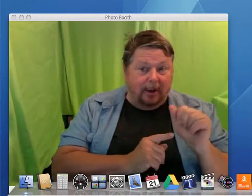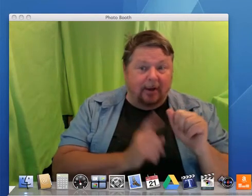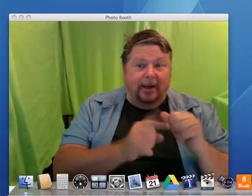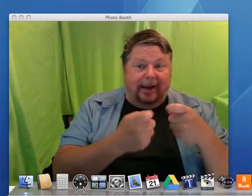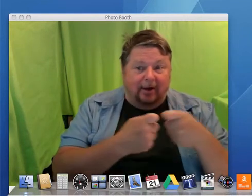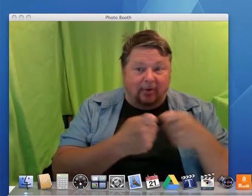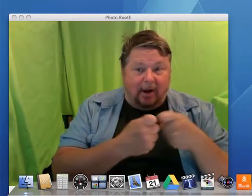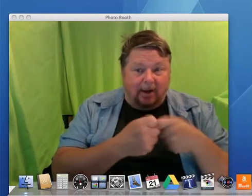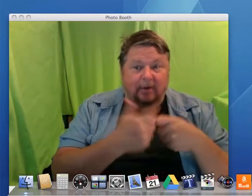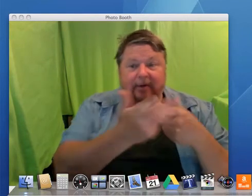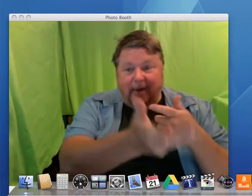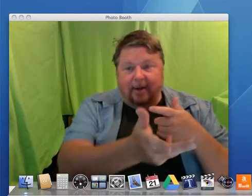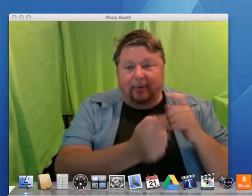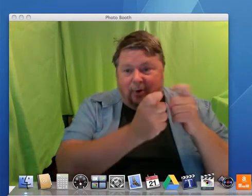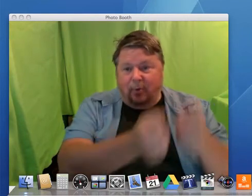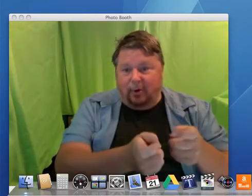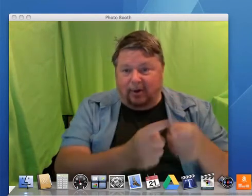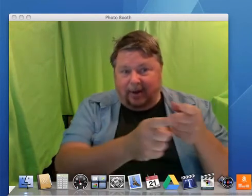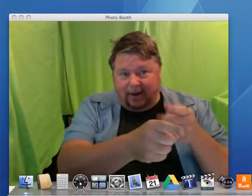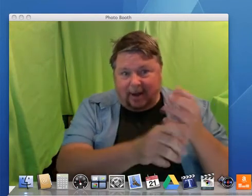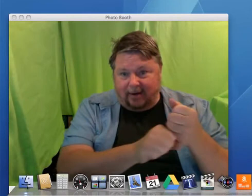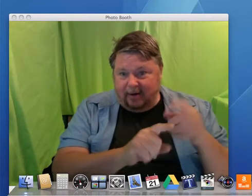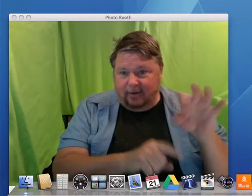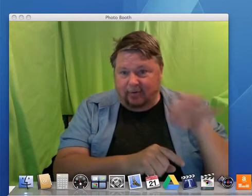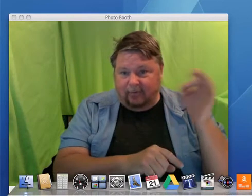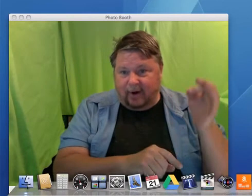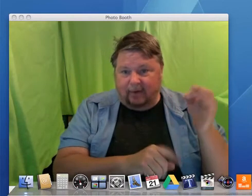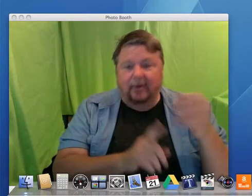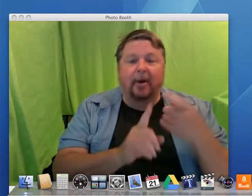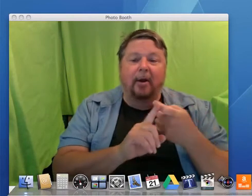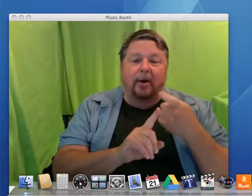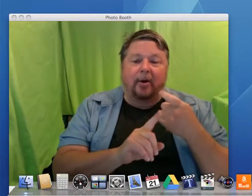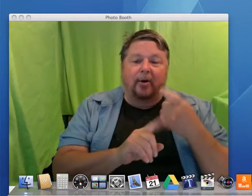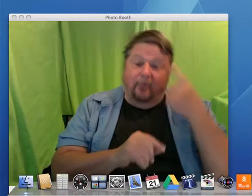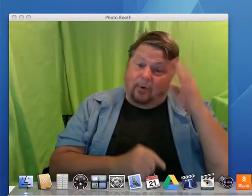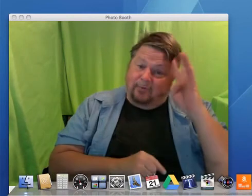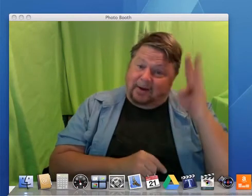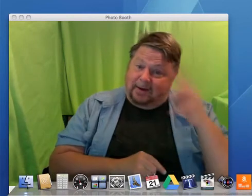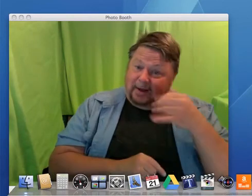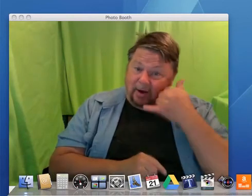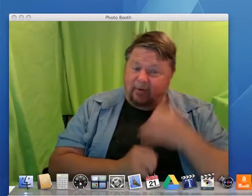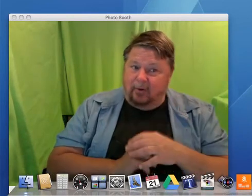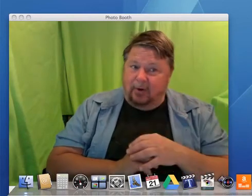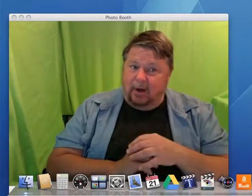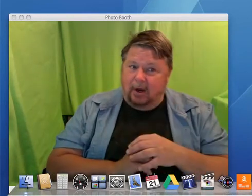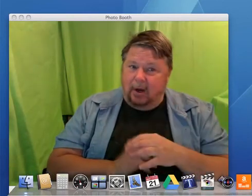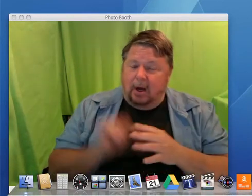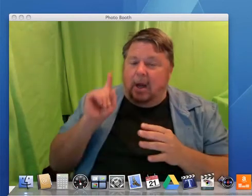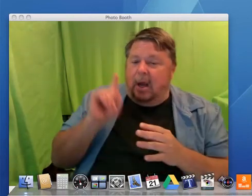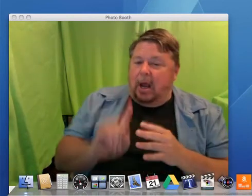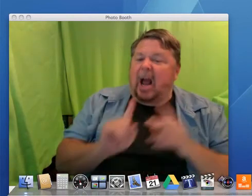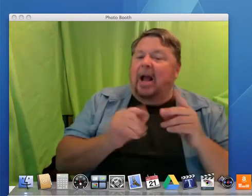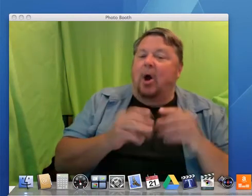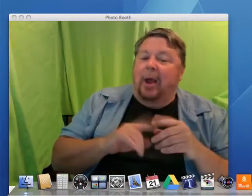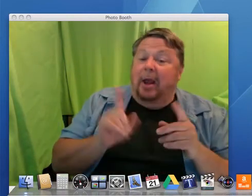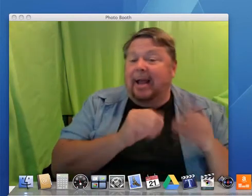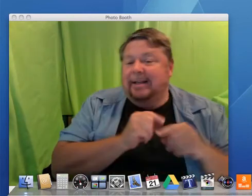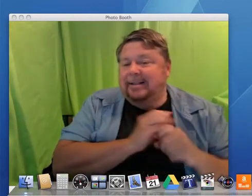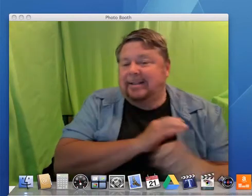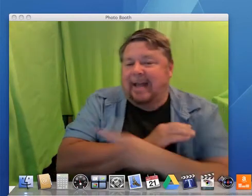Volta Electronics. It was an award that he got in France for inventing the telephone.